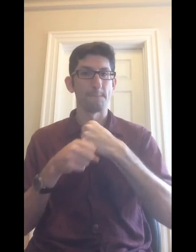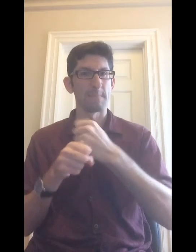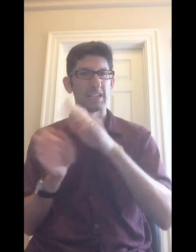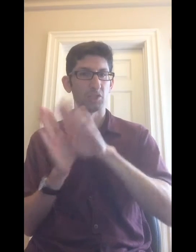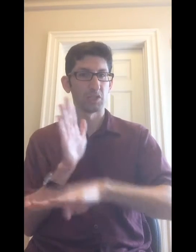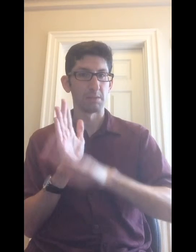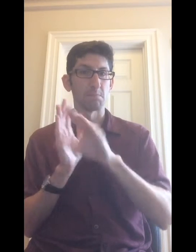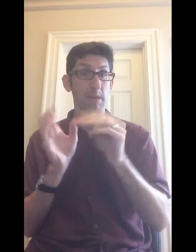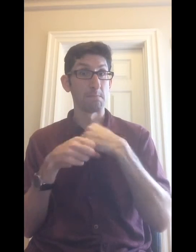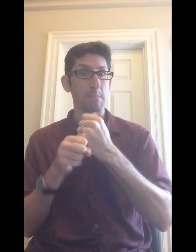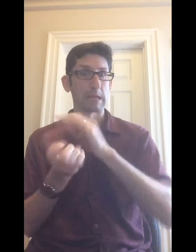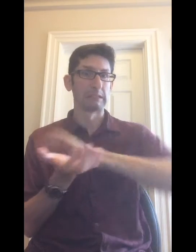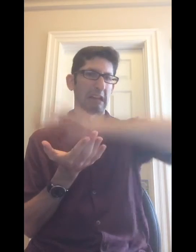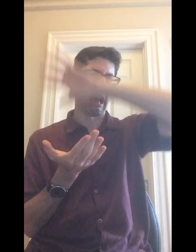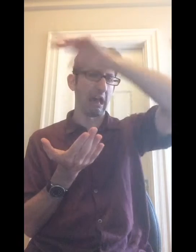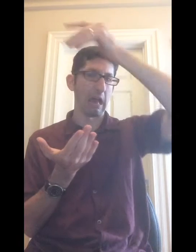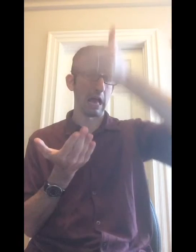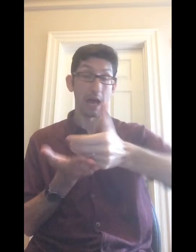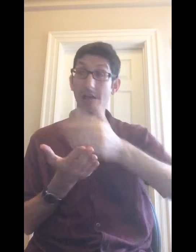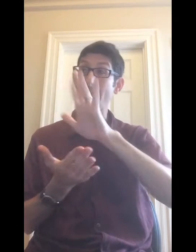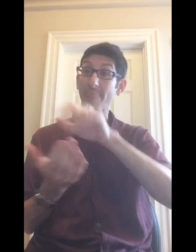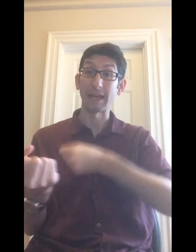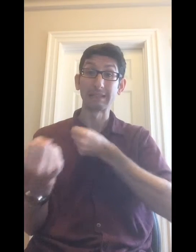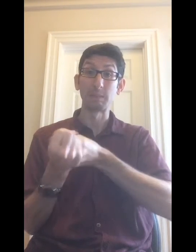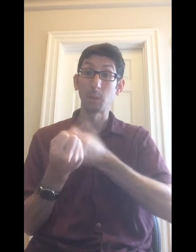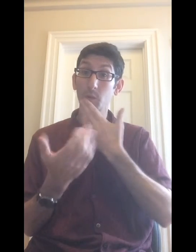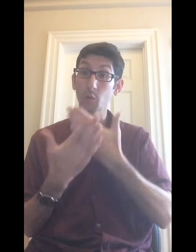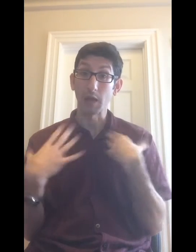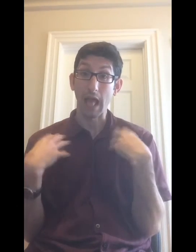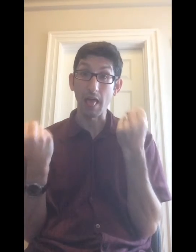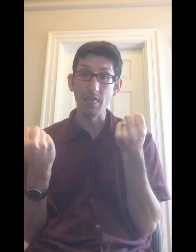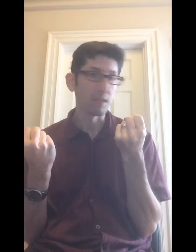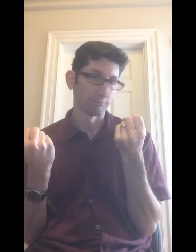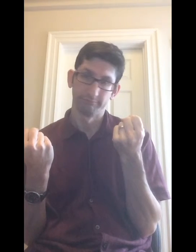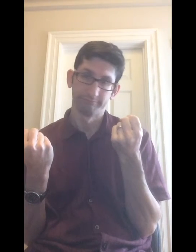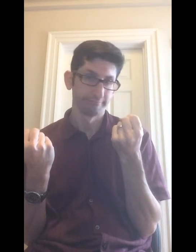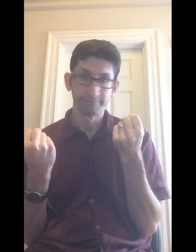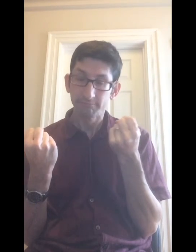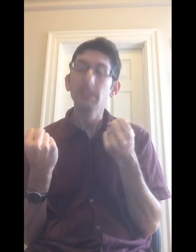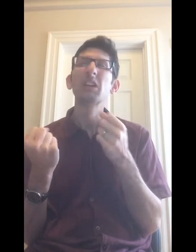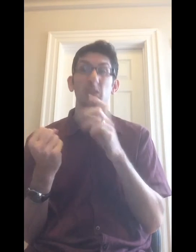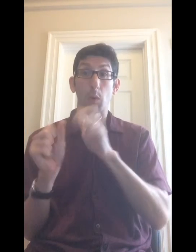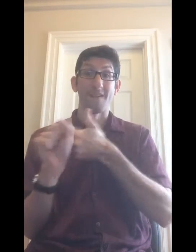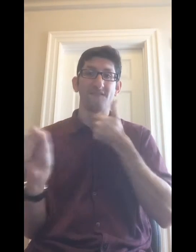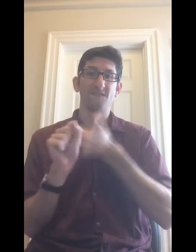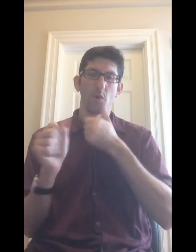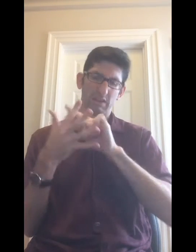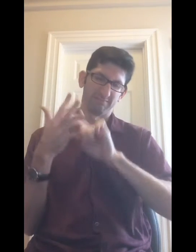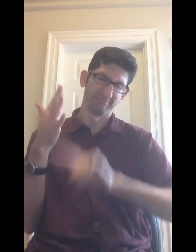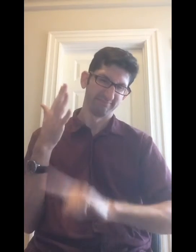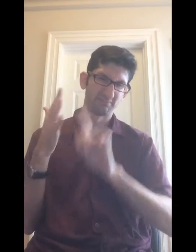food don't support optimal health, and it's hard to avoid all of these processed substances in prepackaged